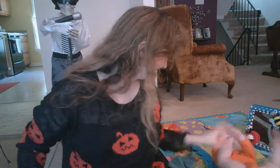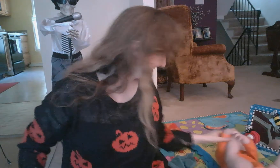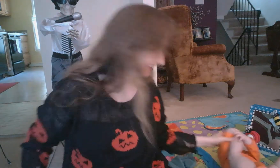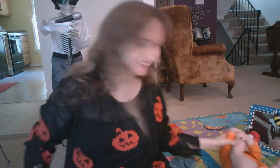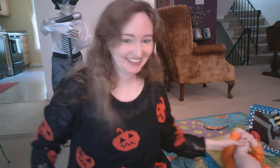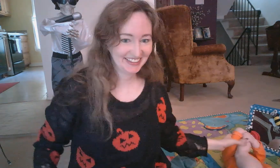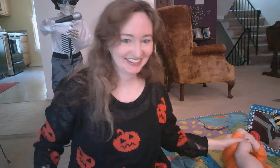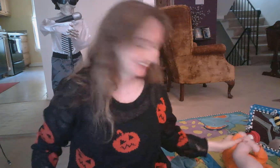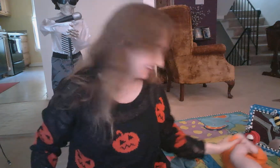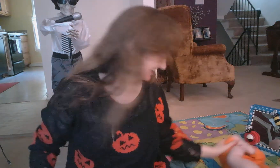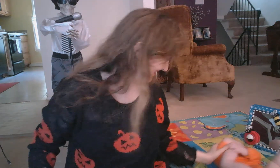I